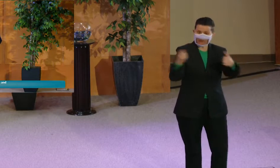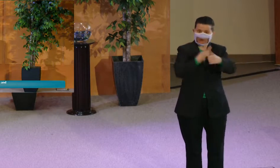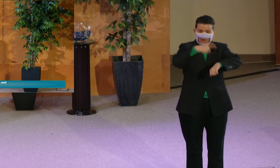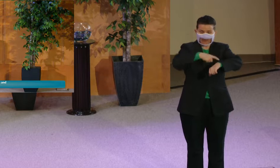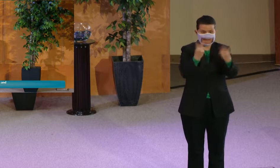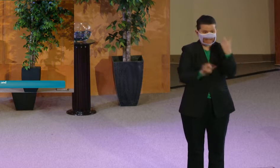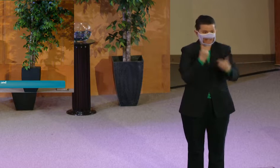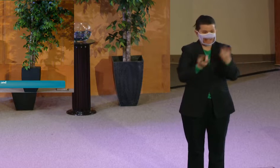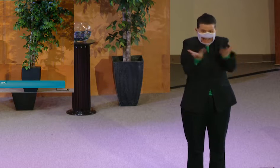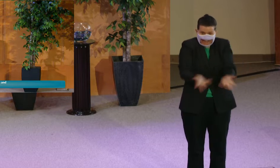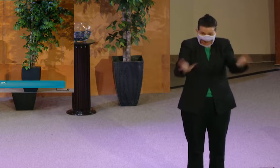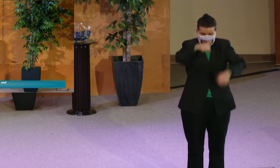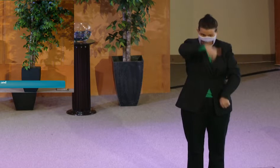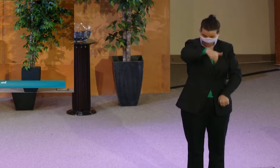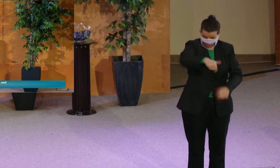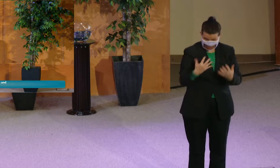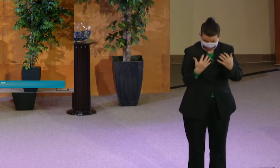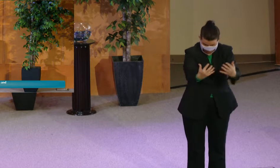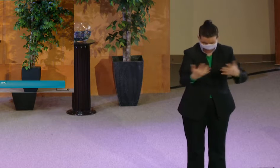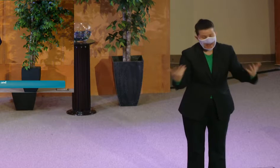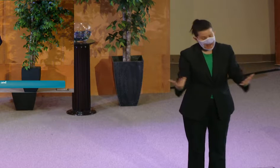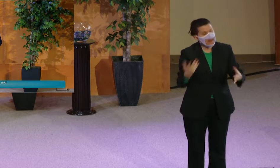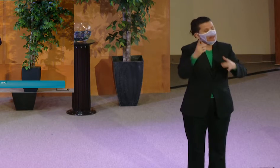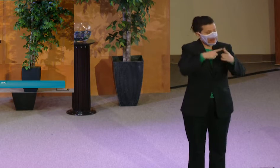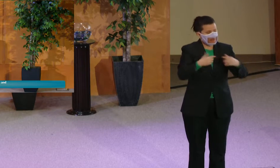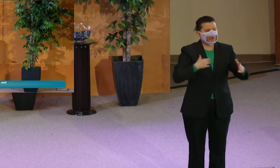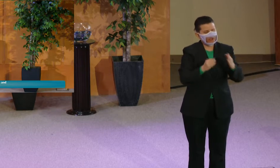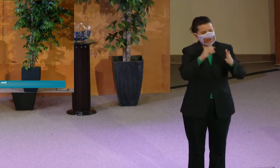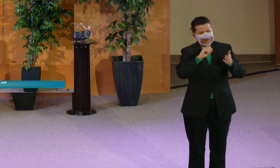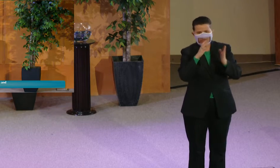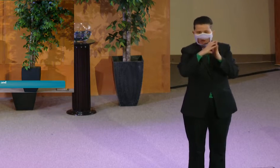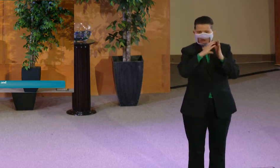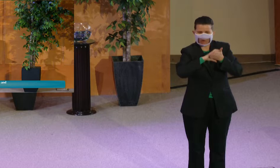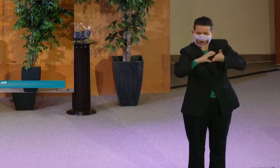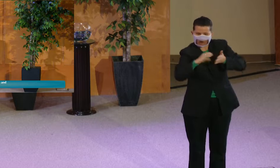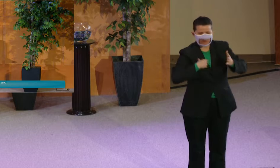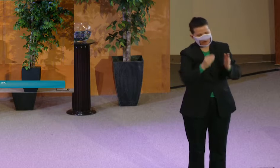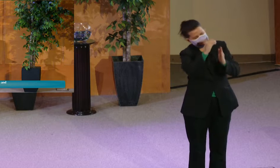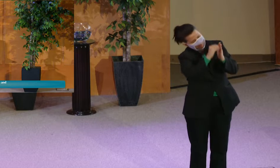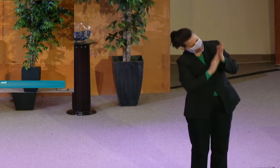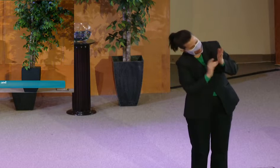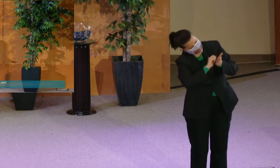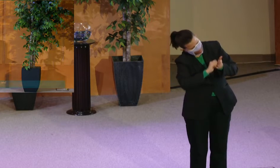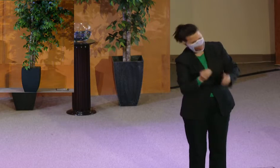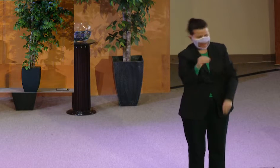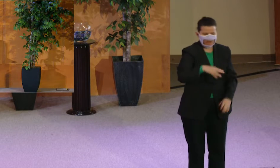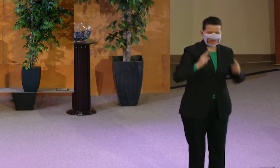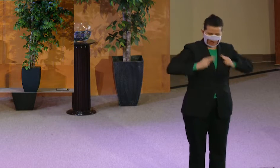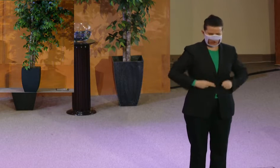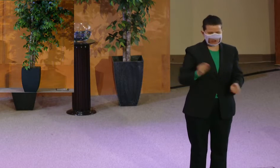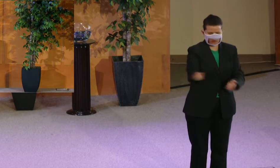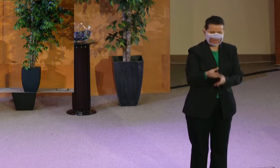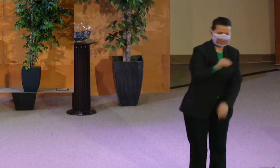there are little cards in the pews that you can fill out and drop it in the basket as it comes around, and someone will reach